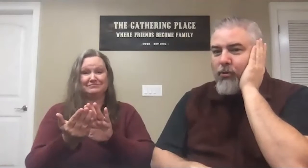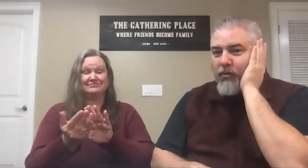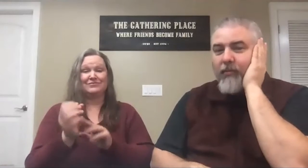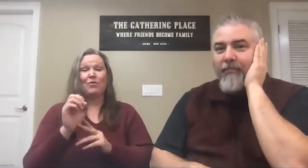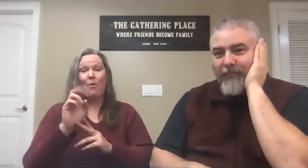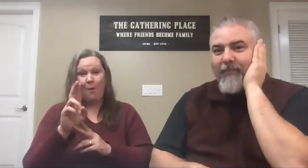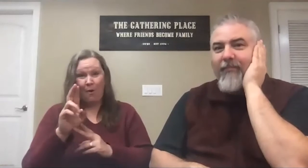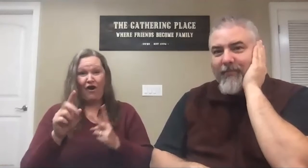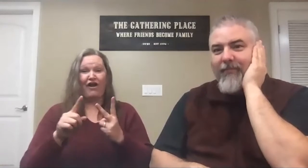Change your approach.